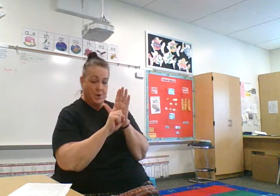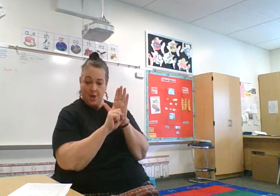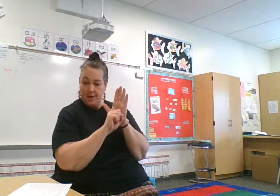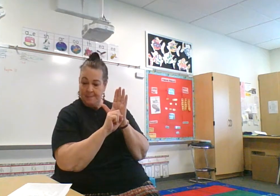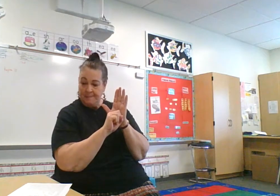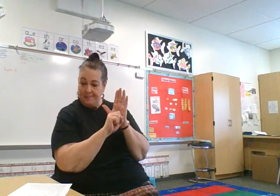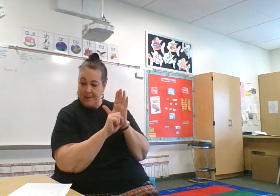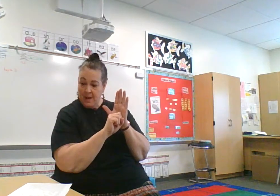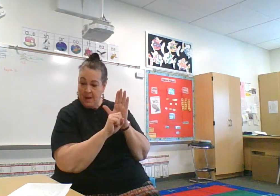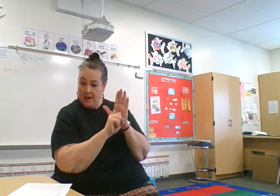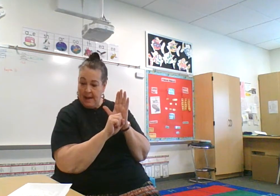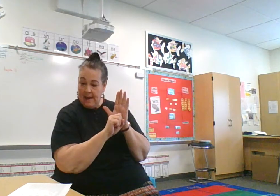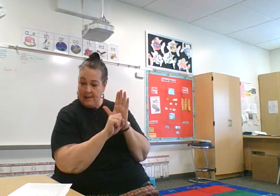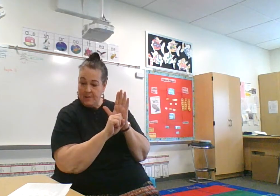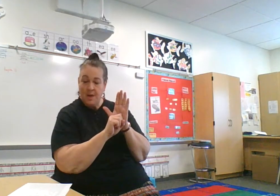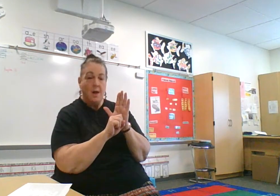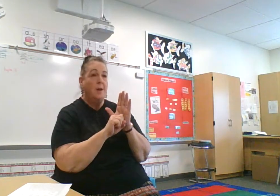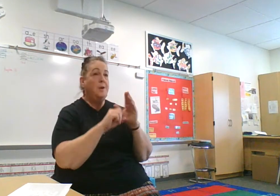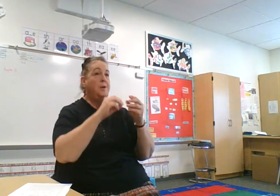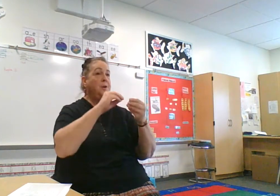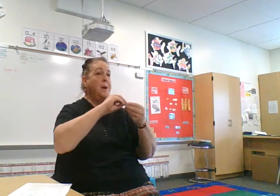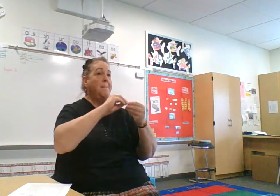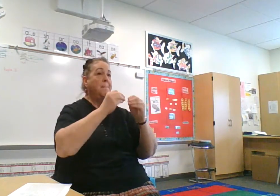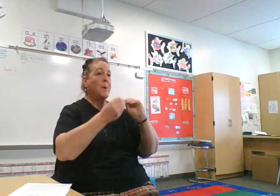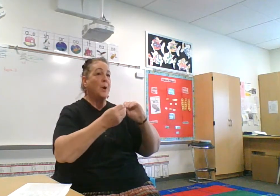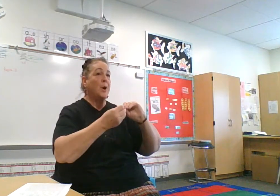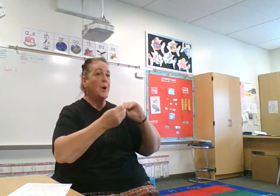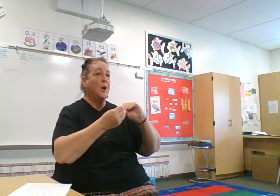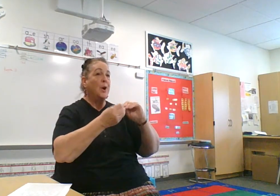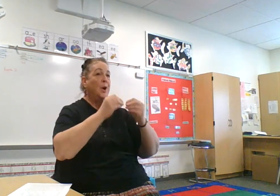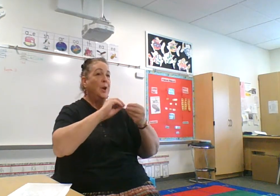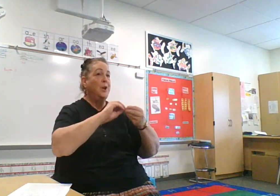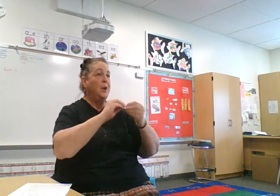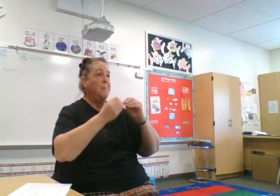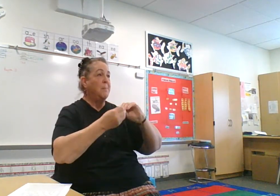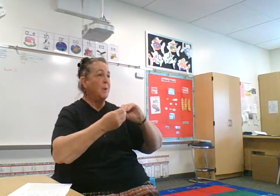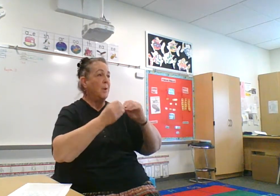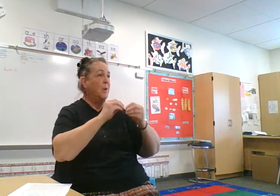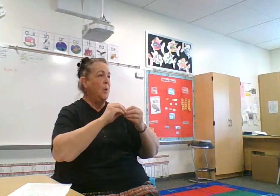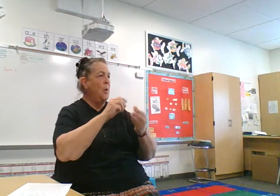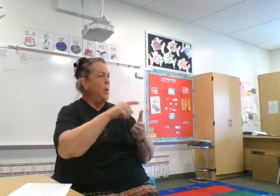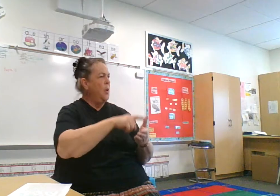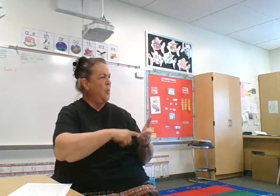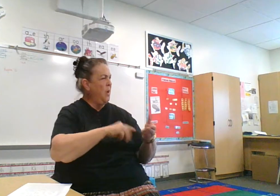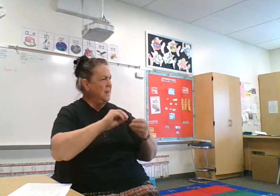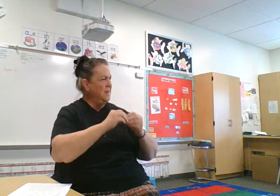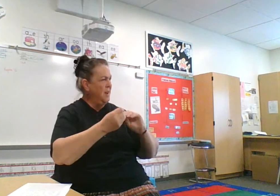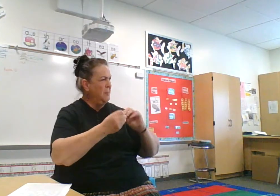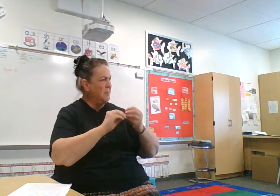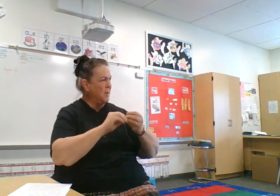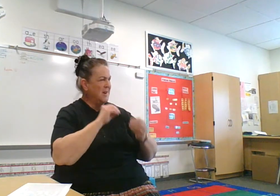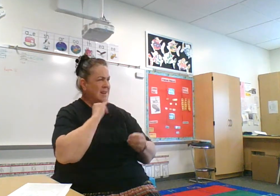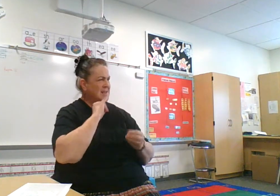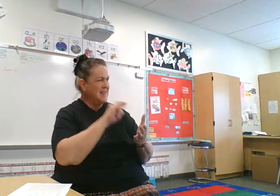shun. And number. Number. What number is